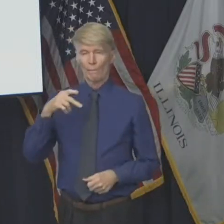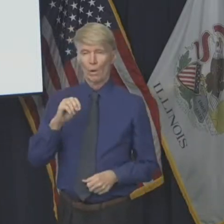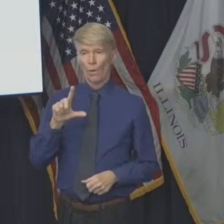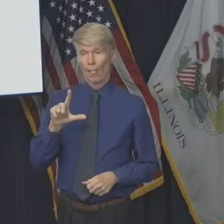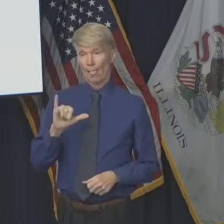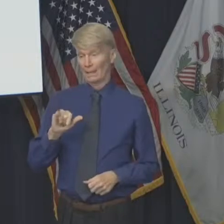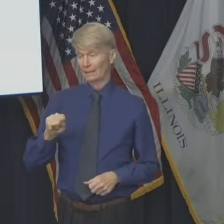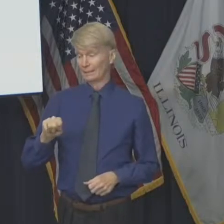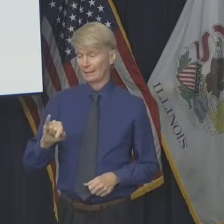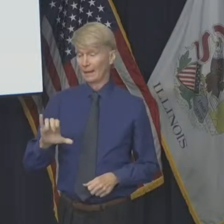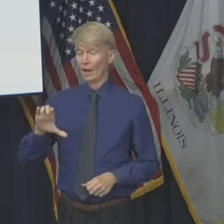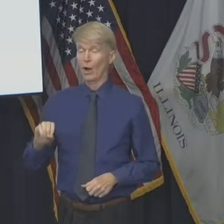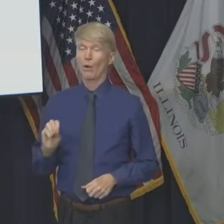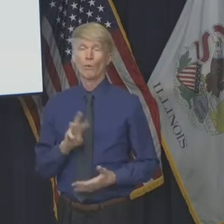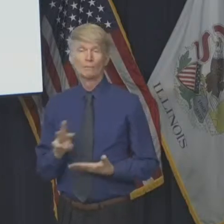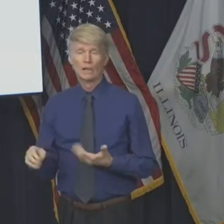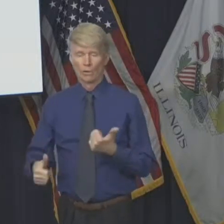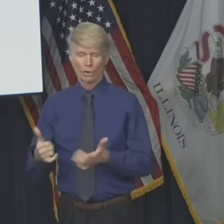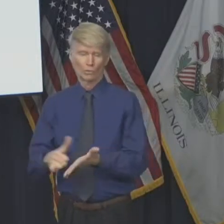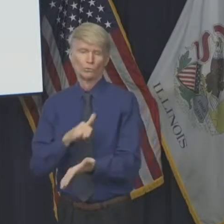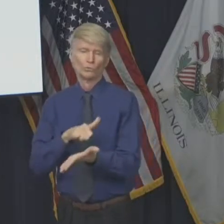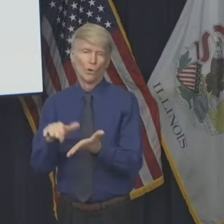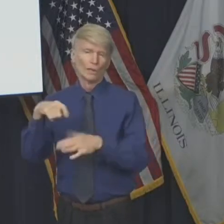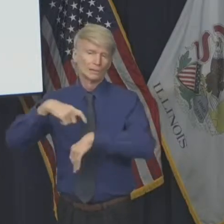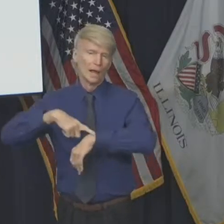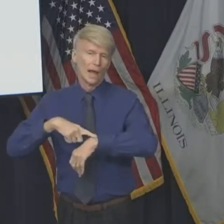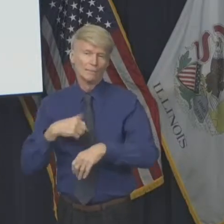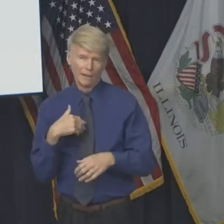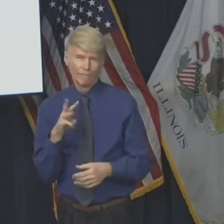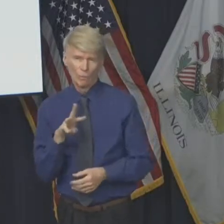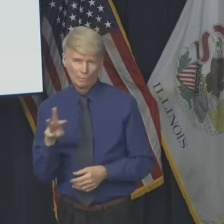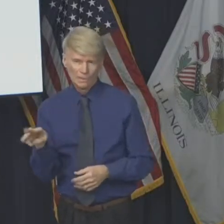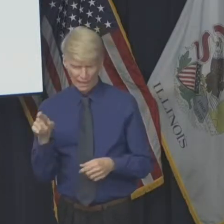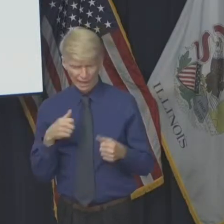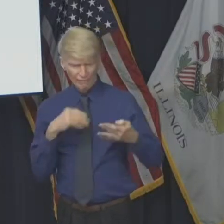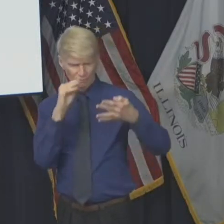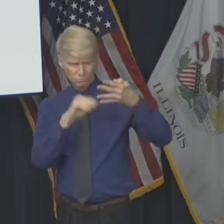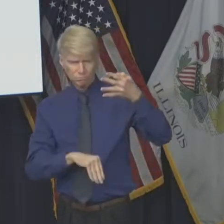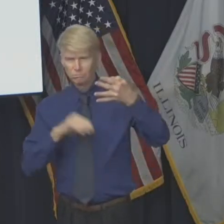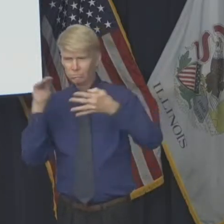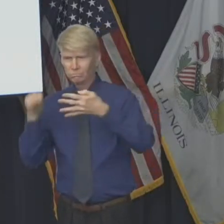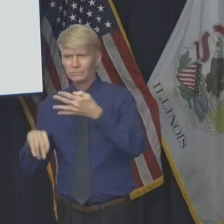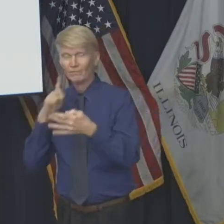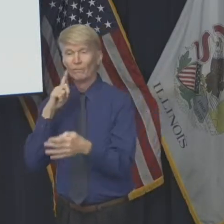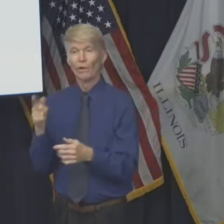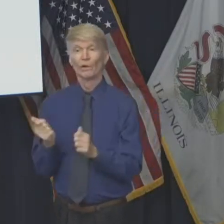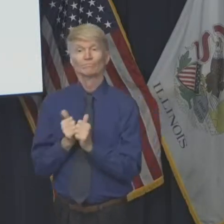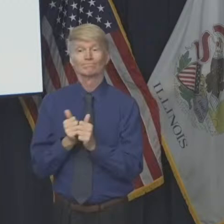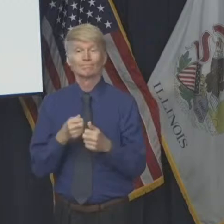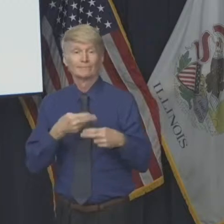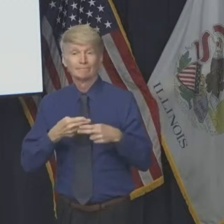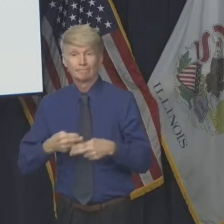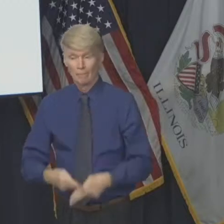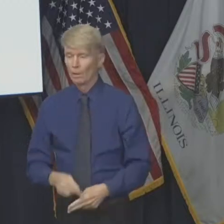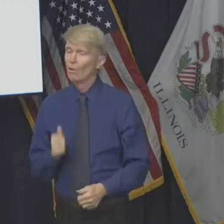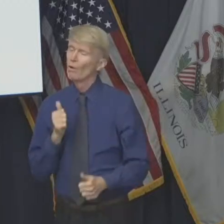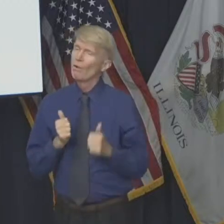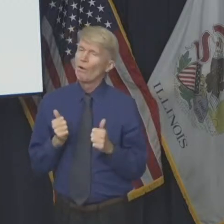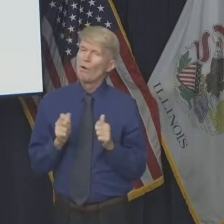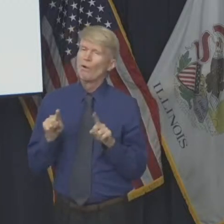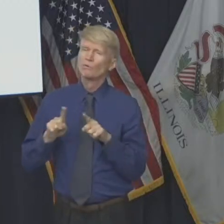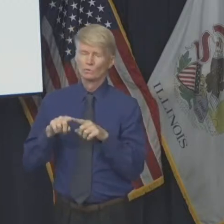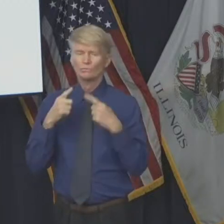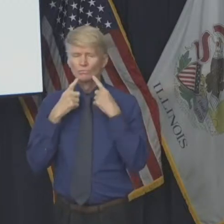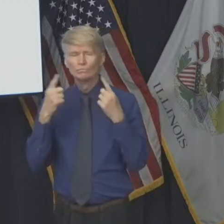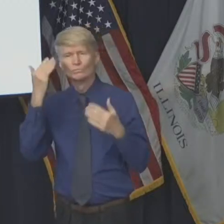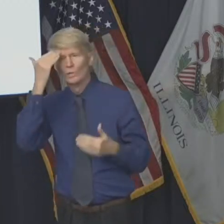website or the New York Times website, where they track all the races nationwide, or visit other reputable national